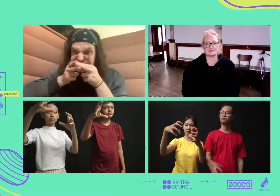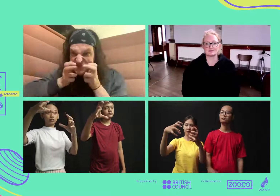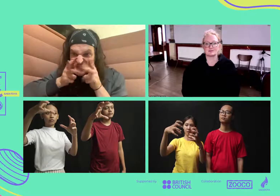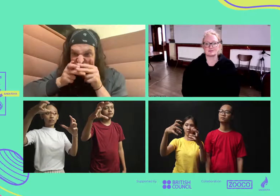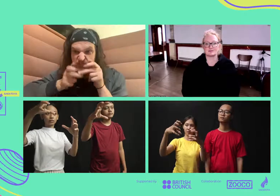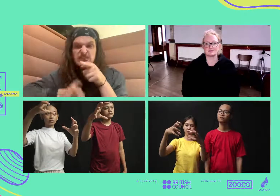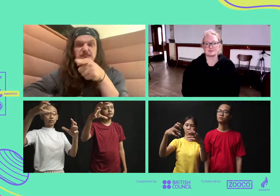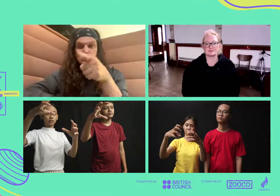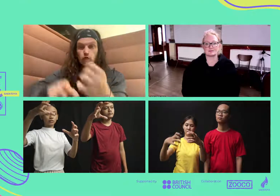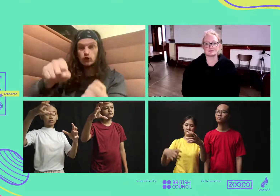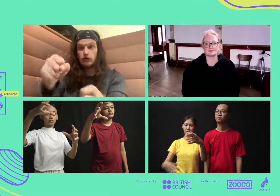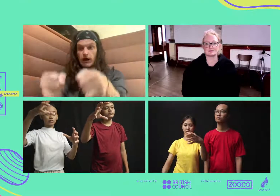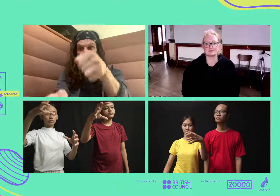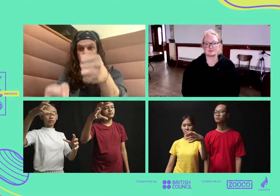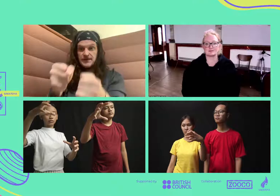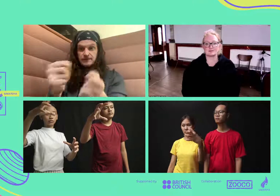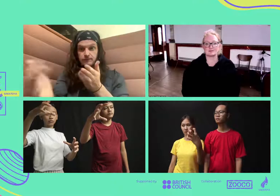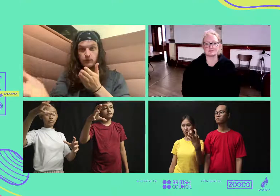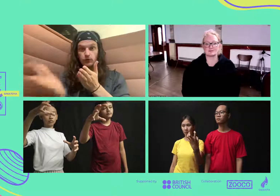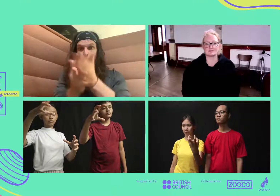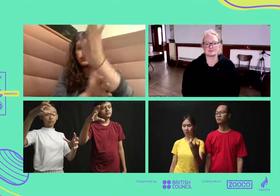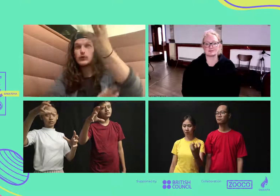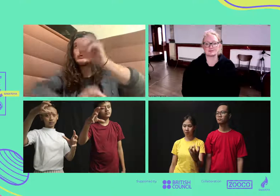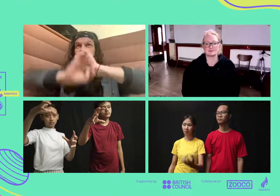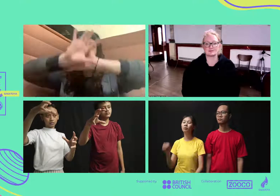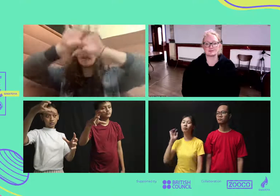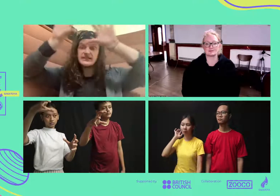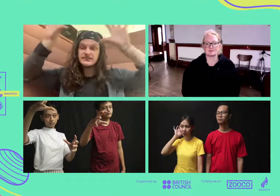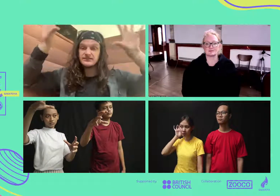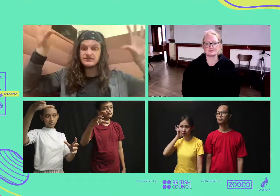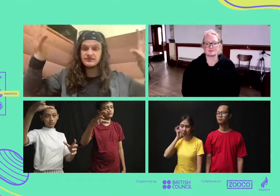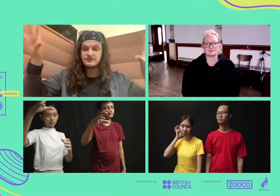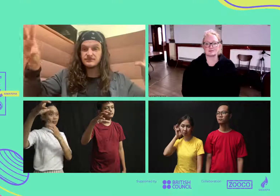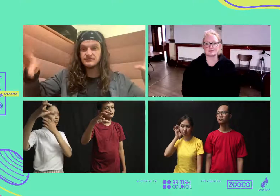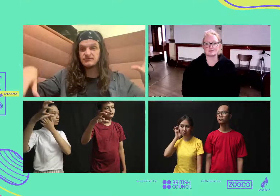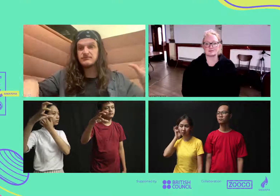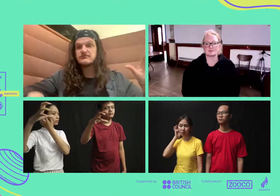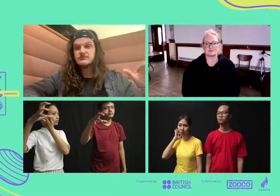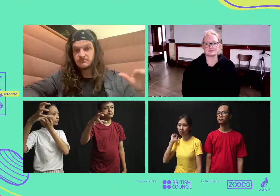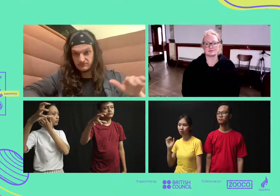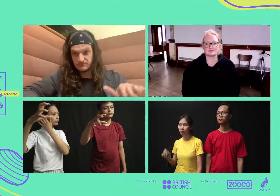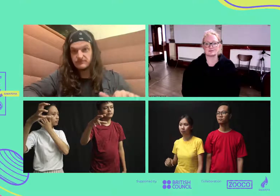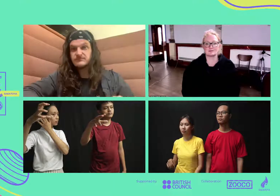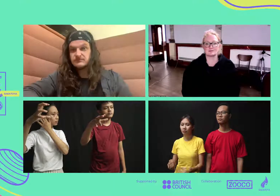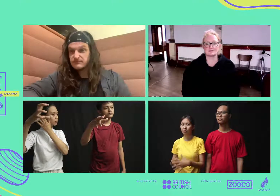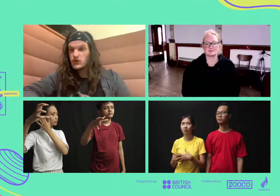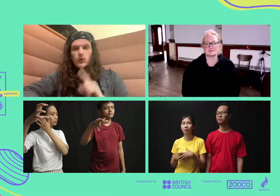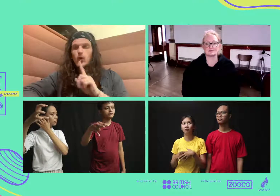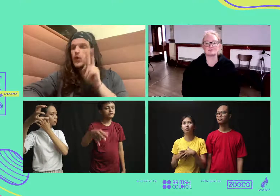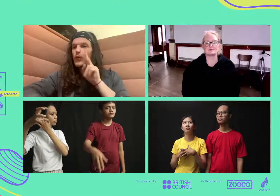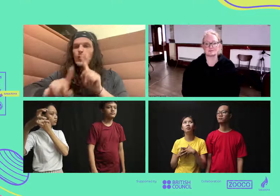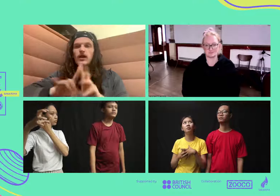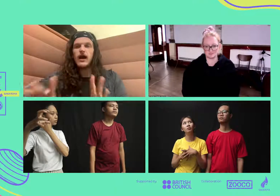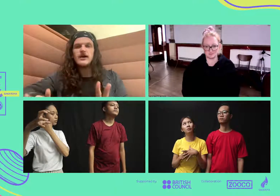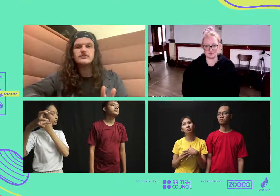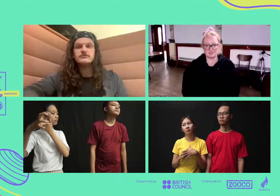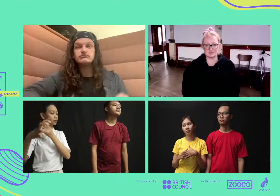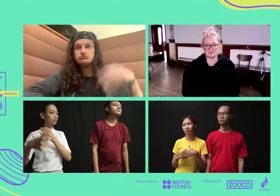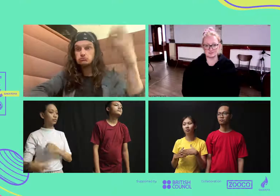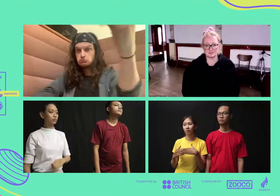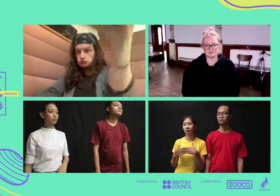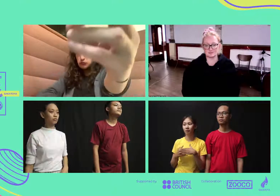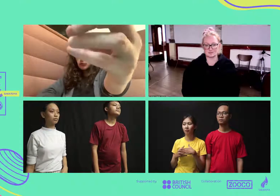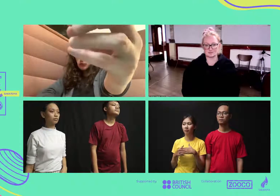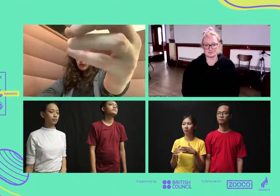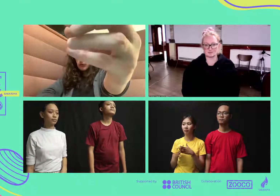So imagine that you are an alien and you are driving through space. Okay, so you're from